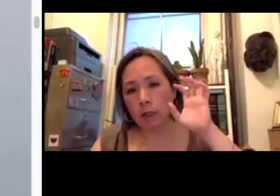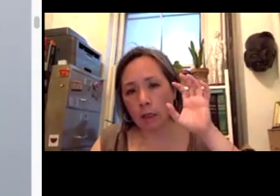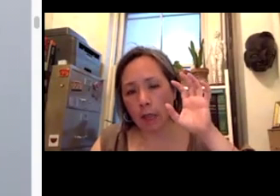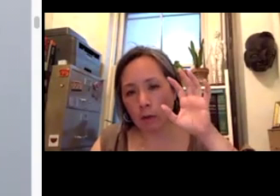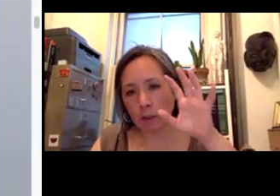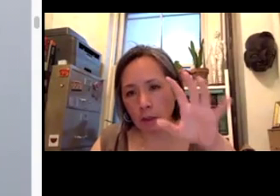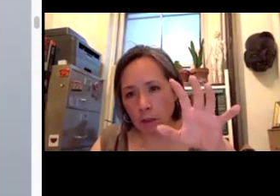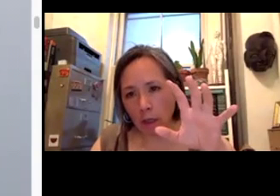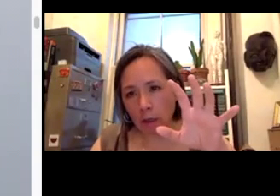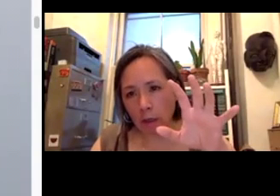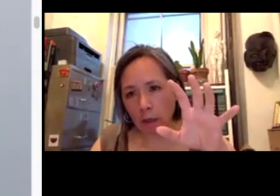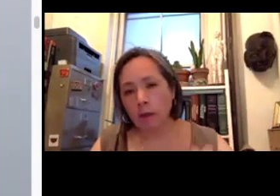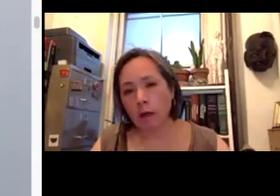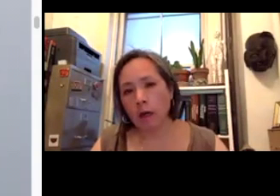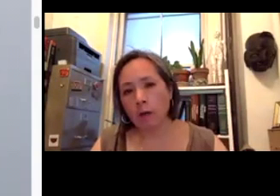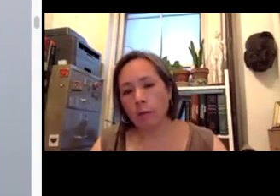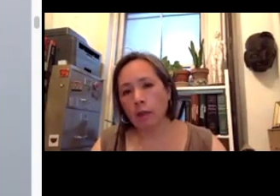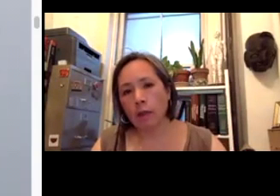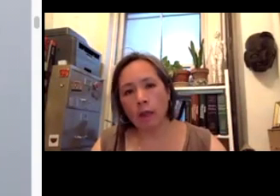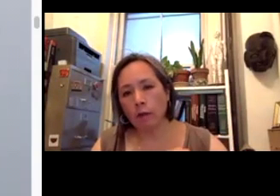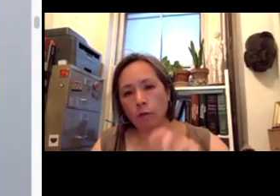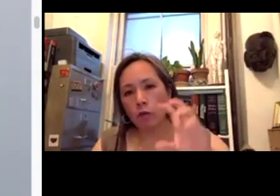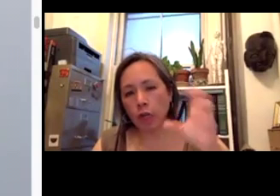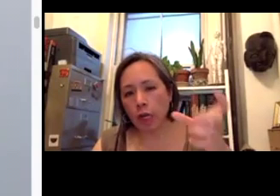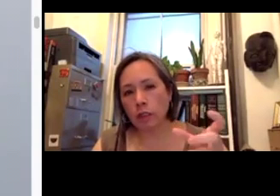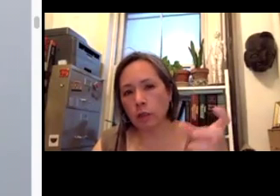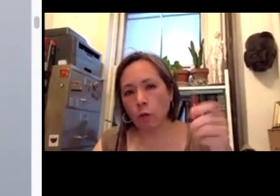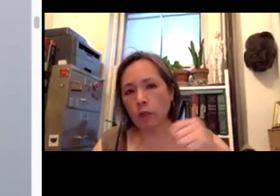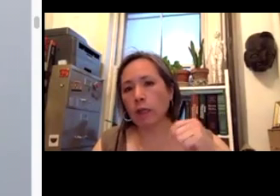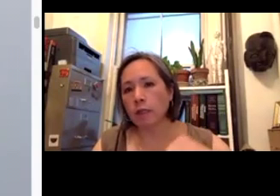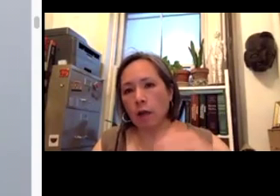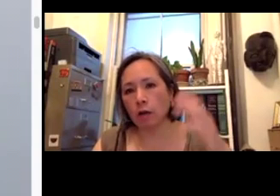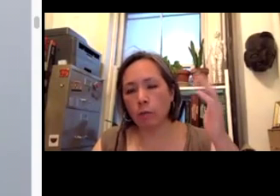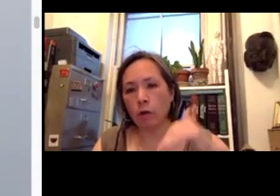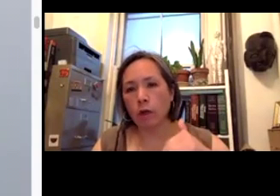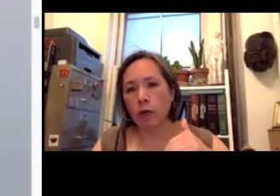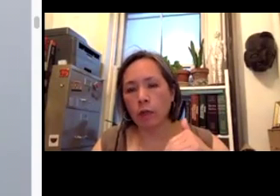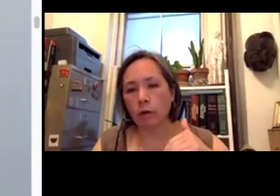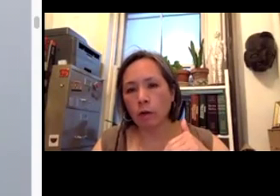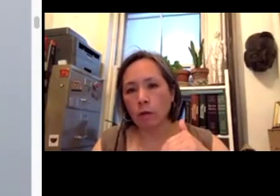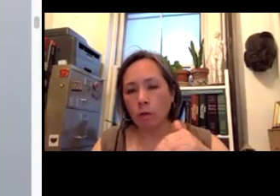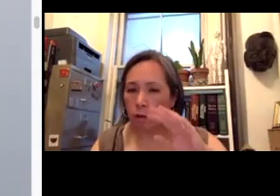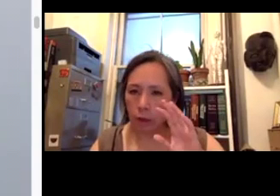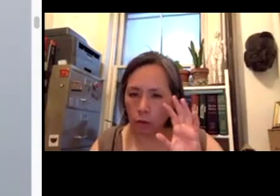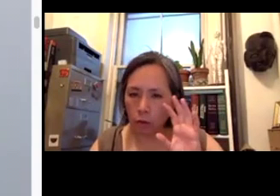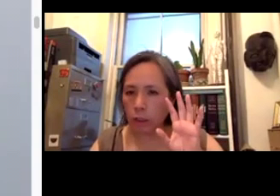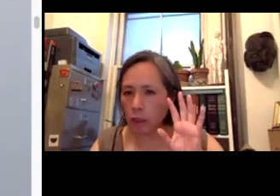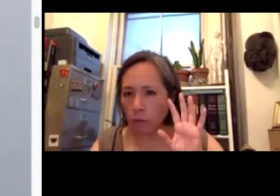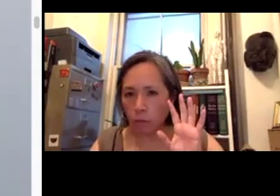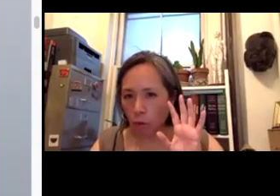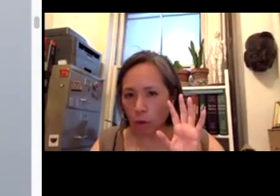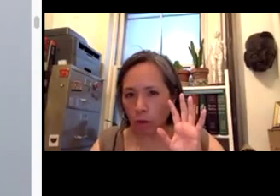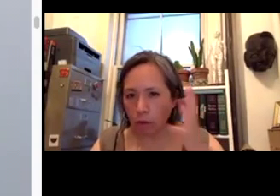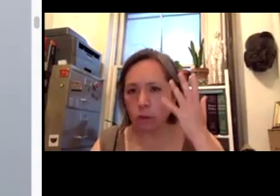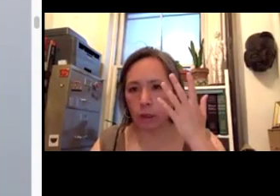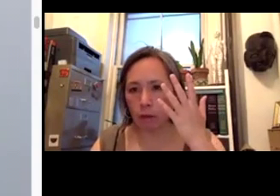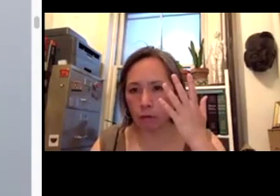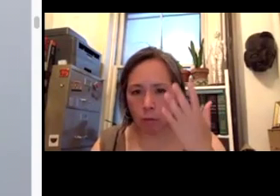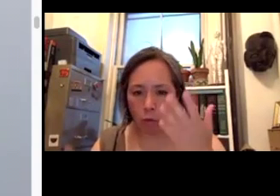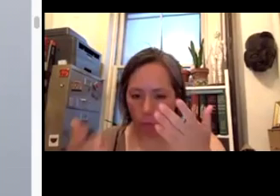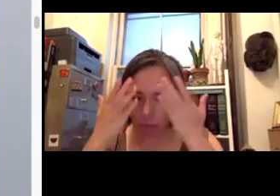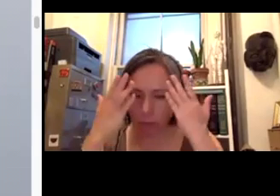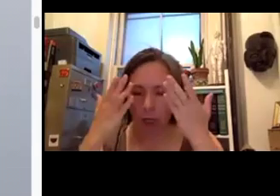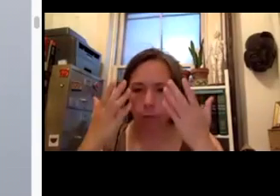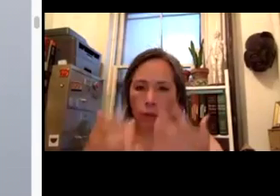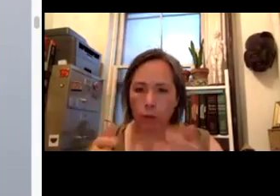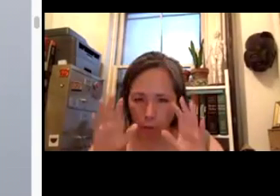How does it allow us to think? And then if you change one lens out and put another, well, then you can see more closely,